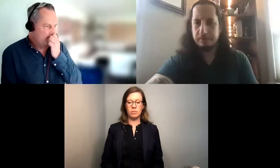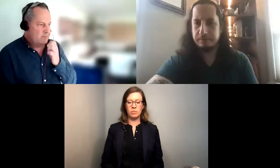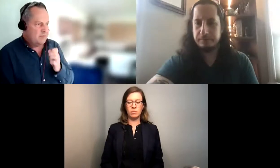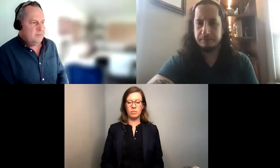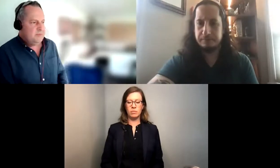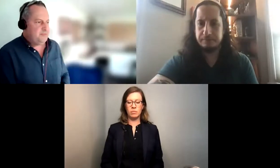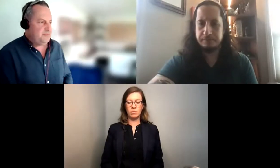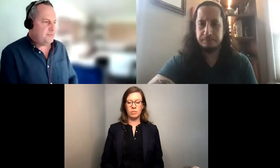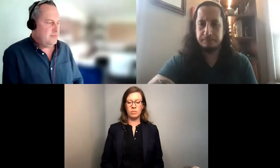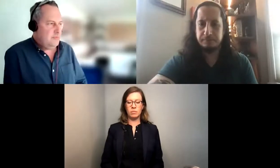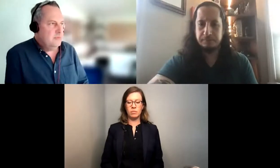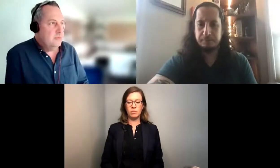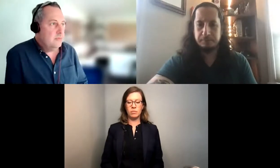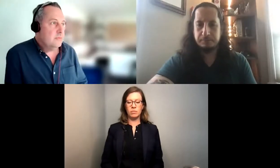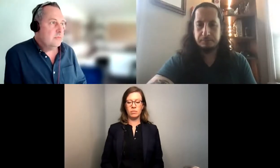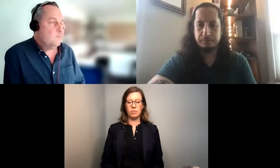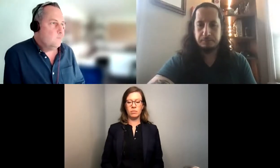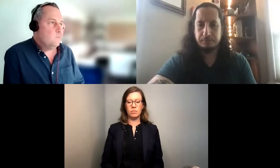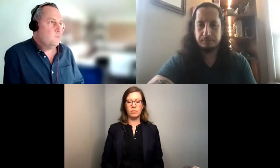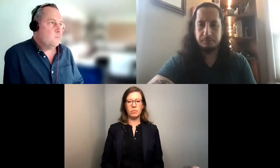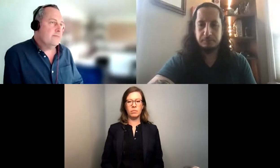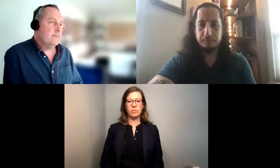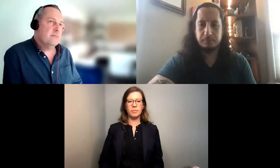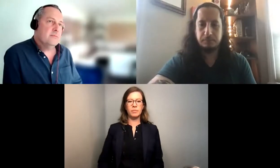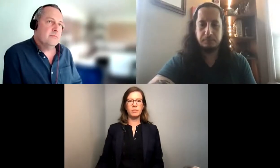being able to support that in the UK?